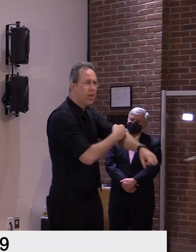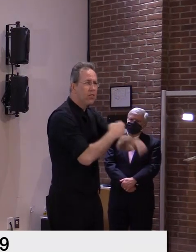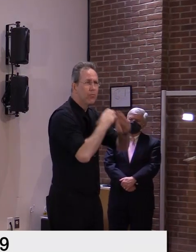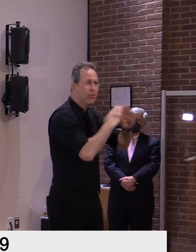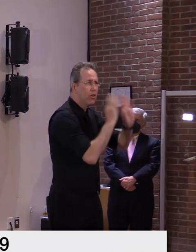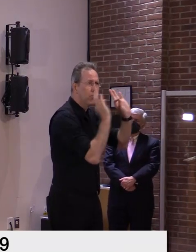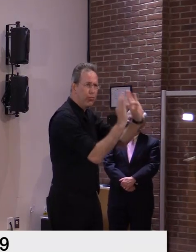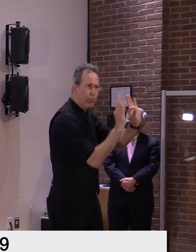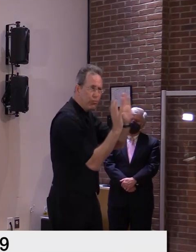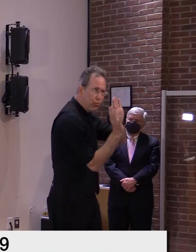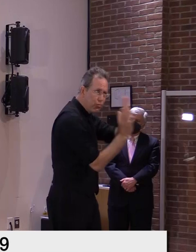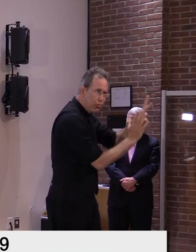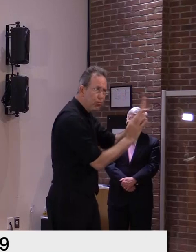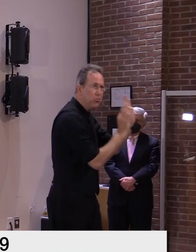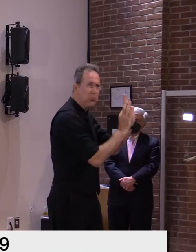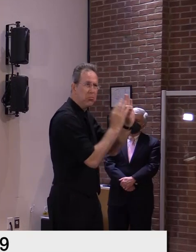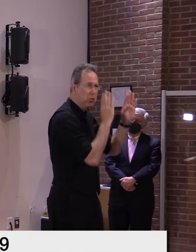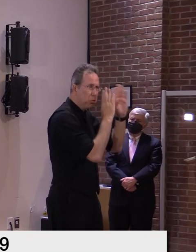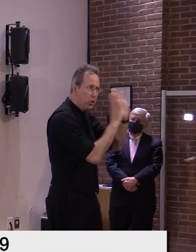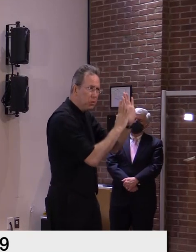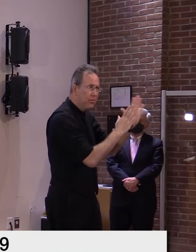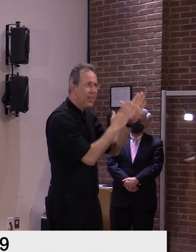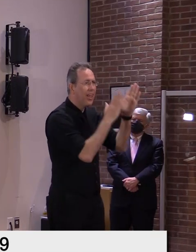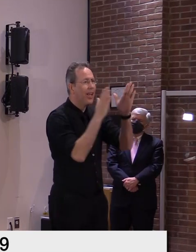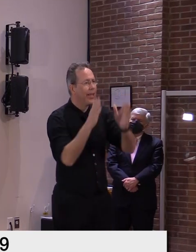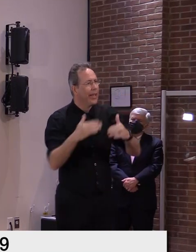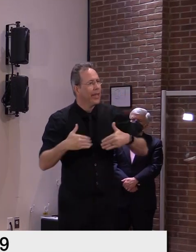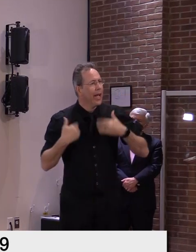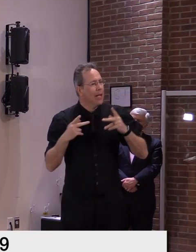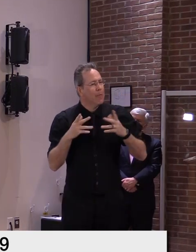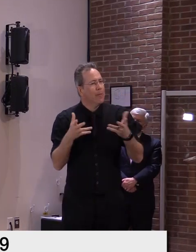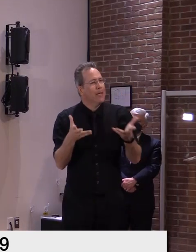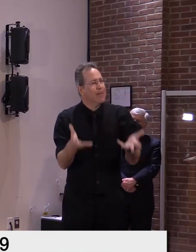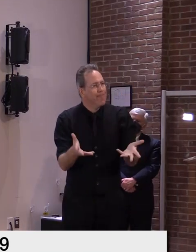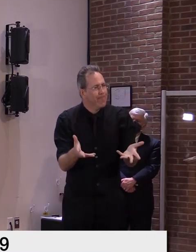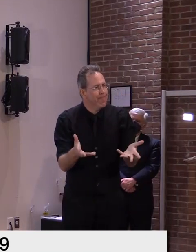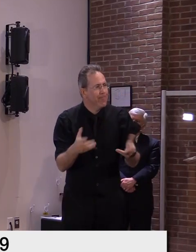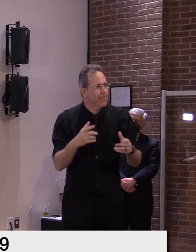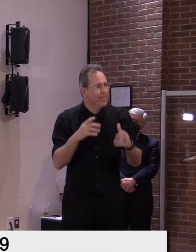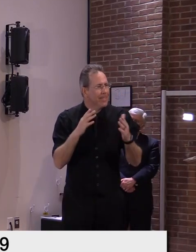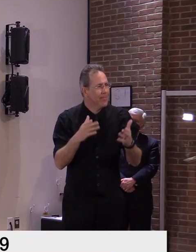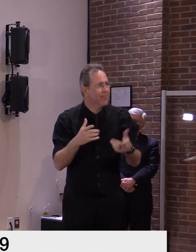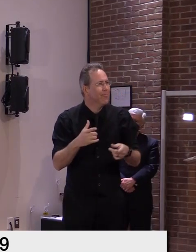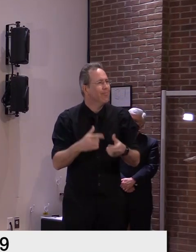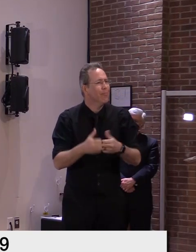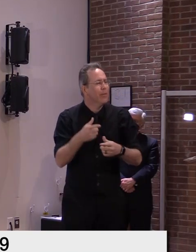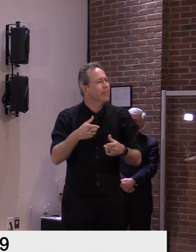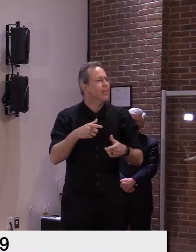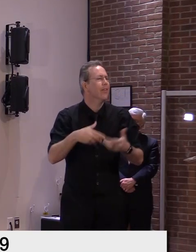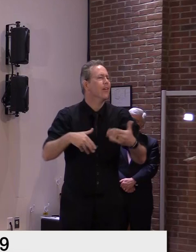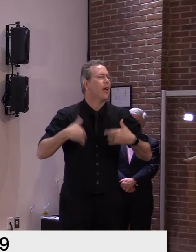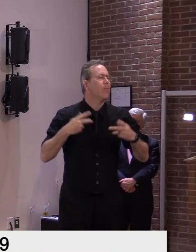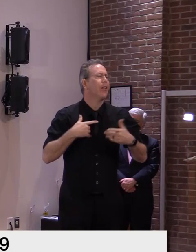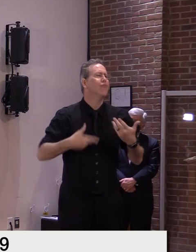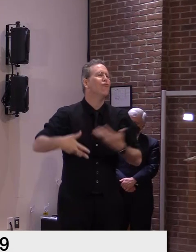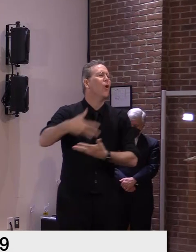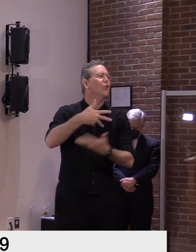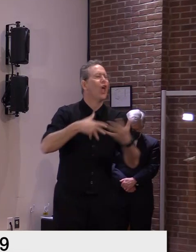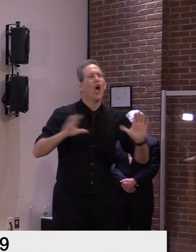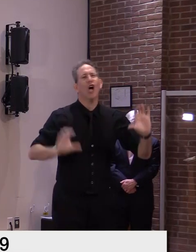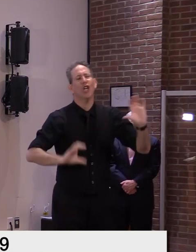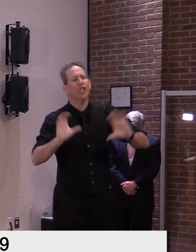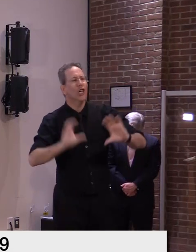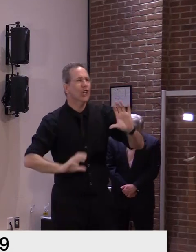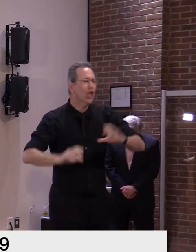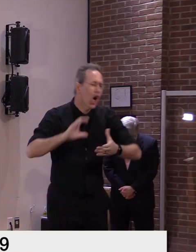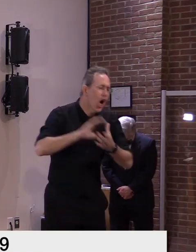the younger demographic is a more socializing demographic. who may be in more circumstances that would